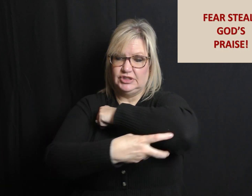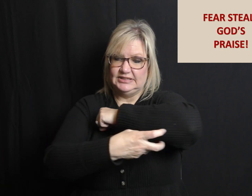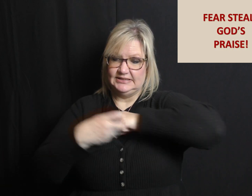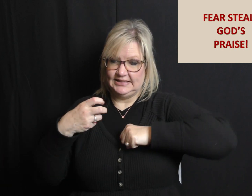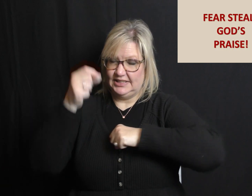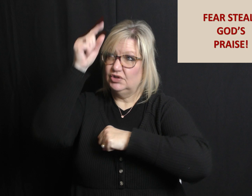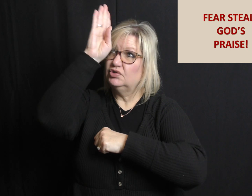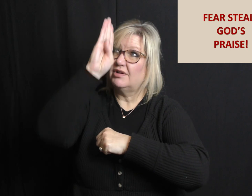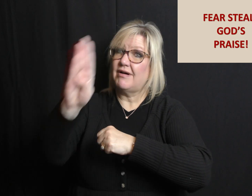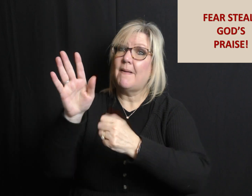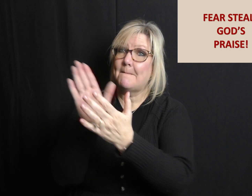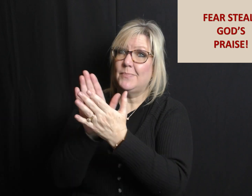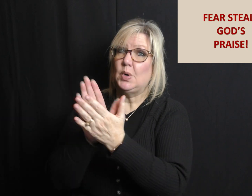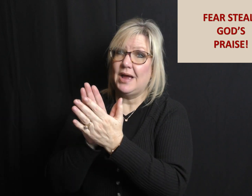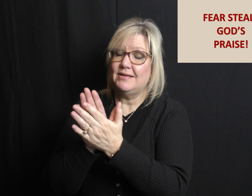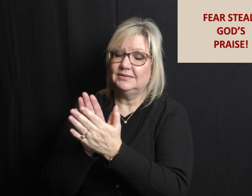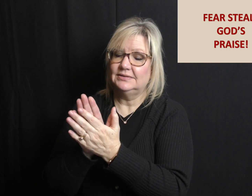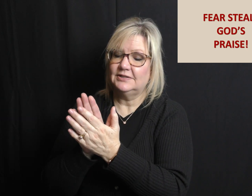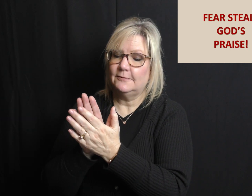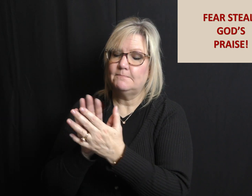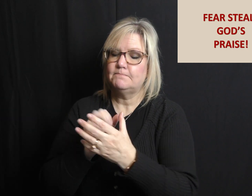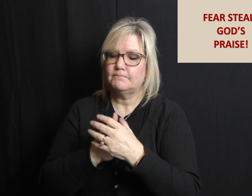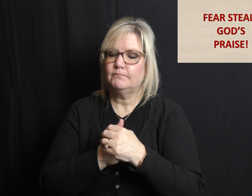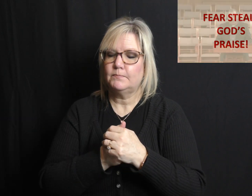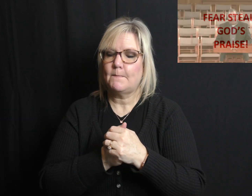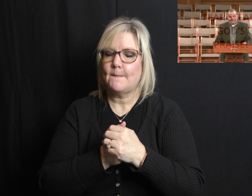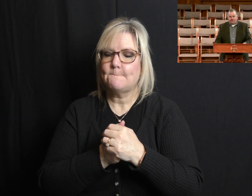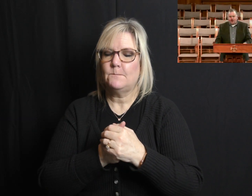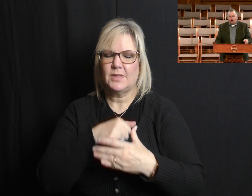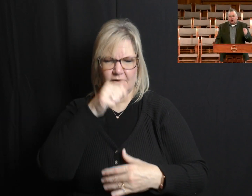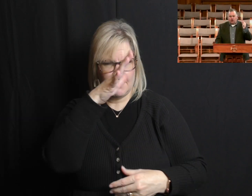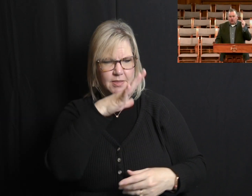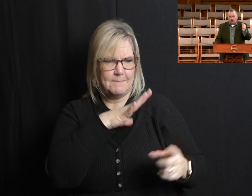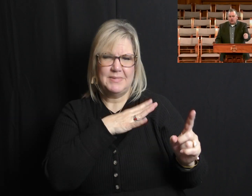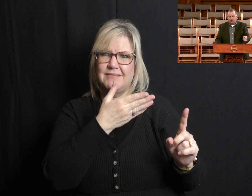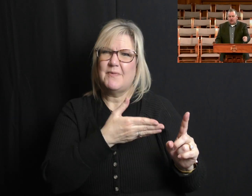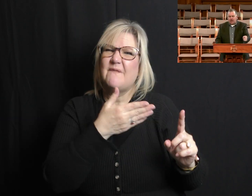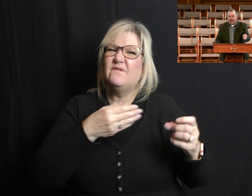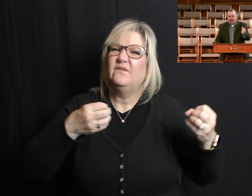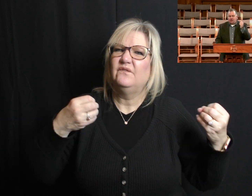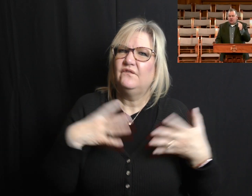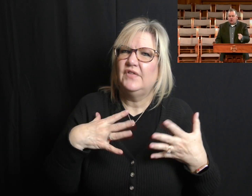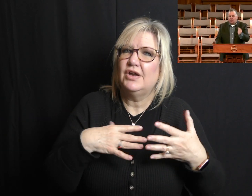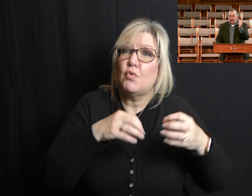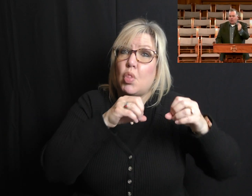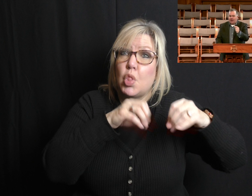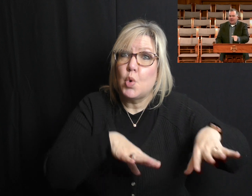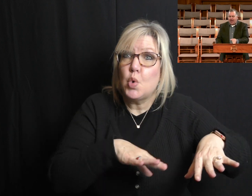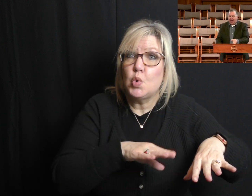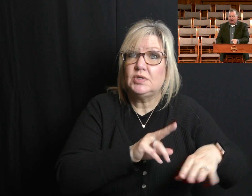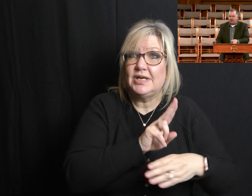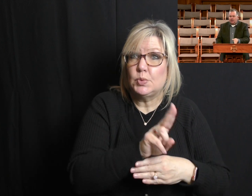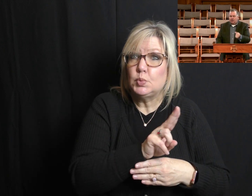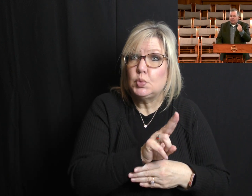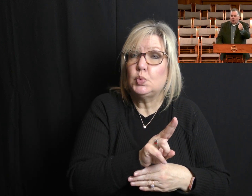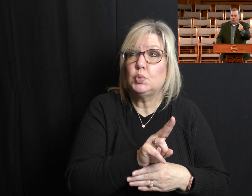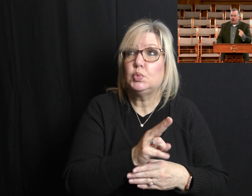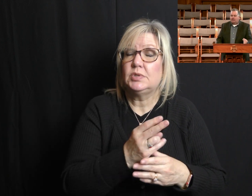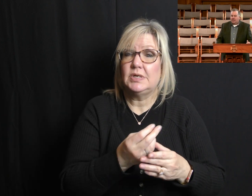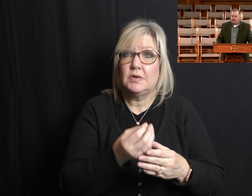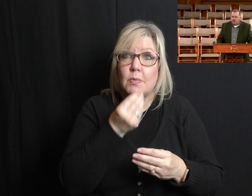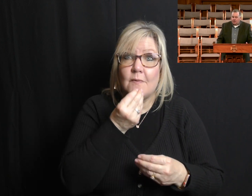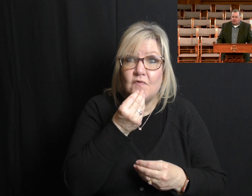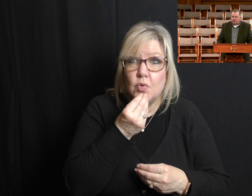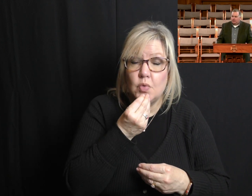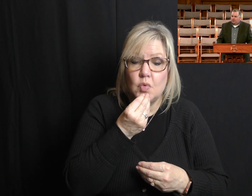man's land was very productive. The man feared losing and using what he had. So what